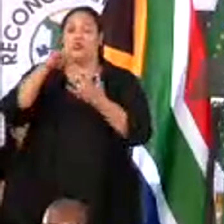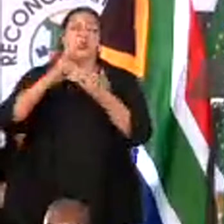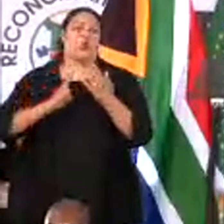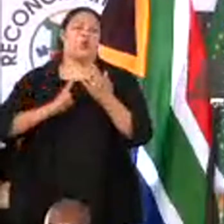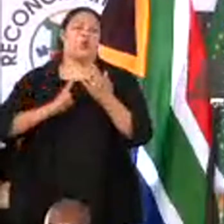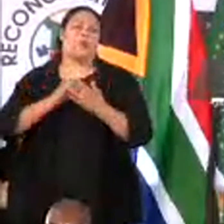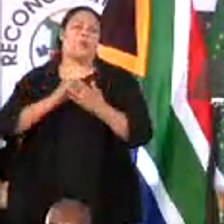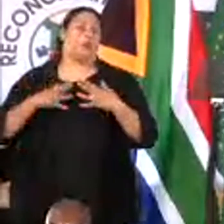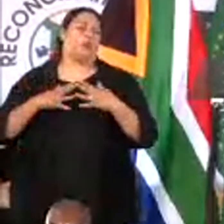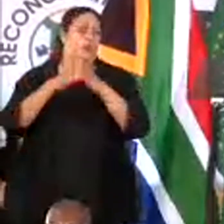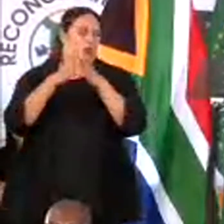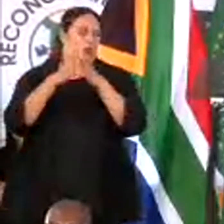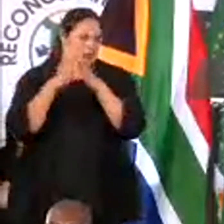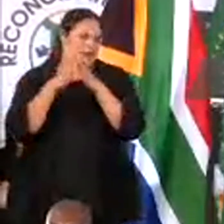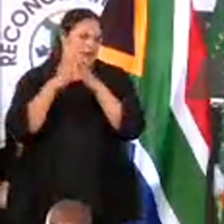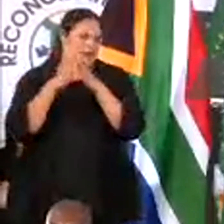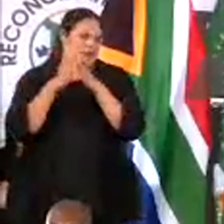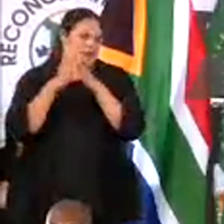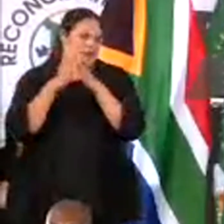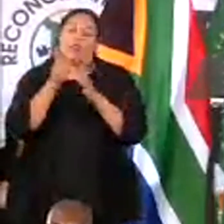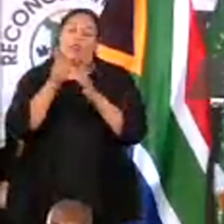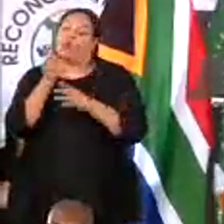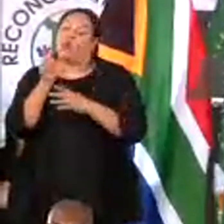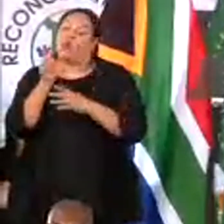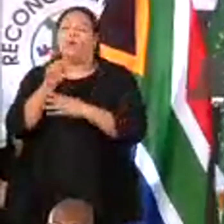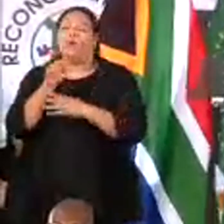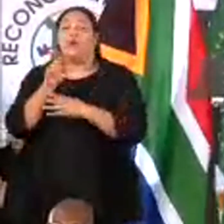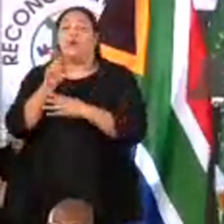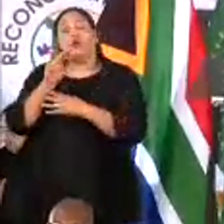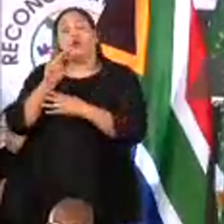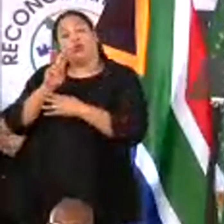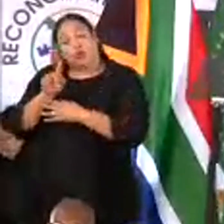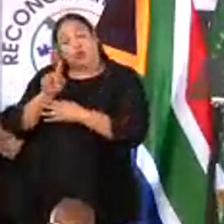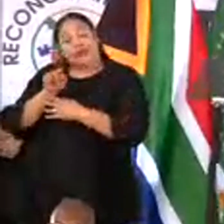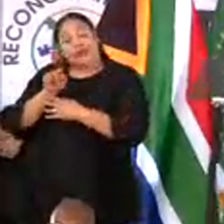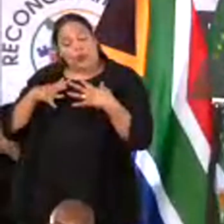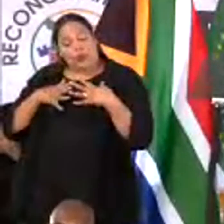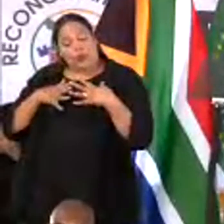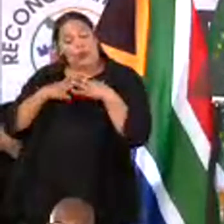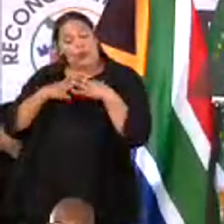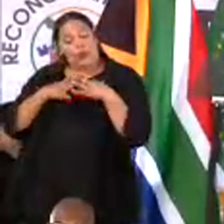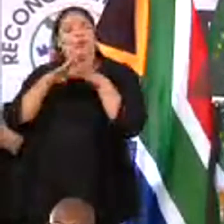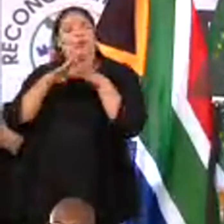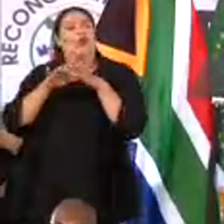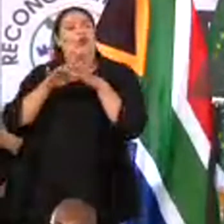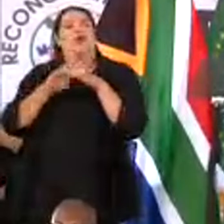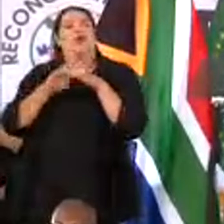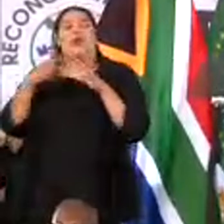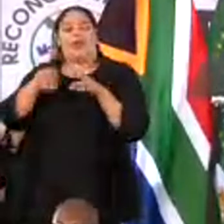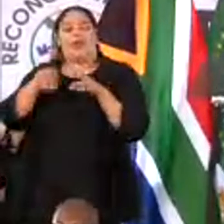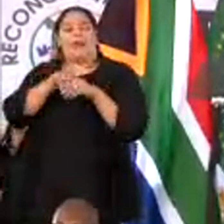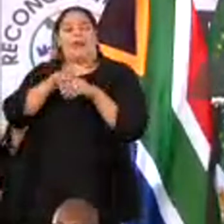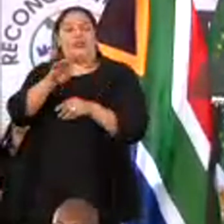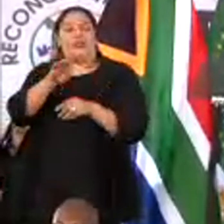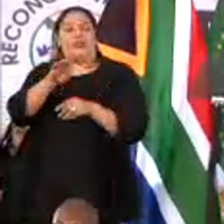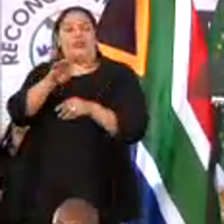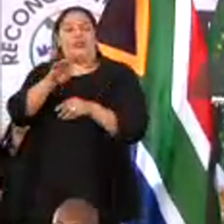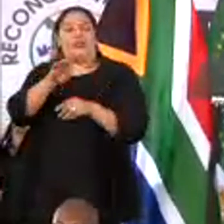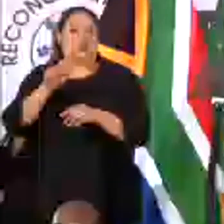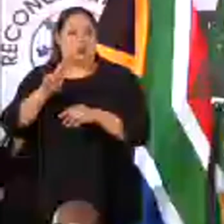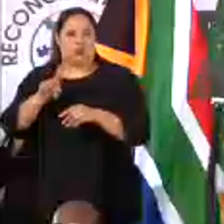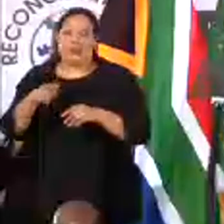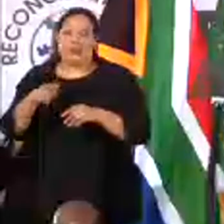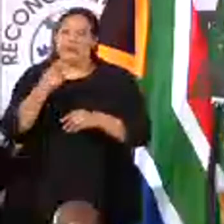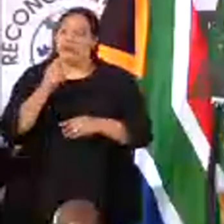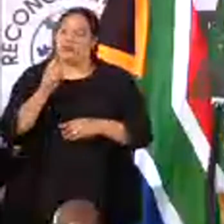Ubuntu. The word Ubuntu has its roots in isiZulu, which